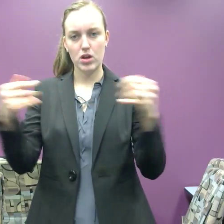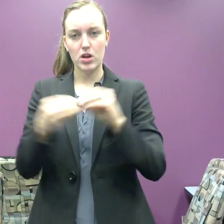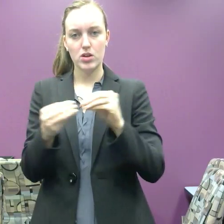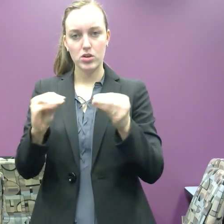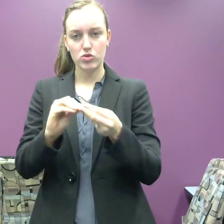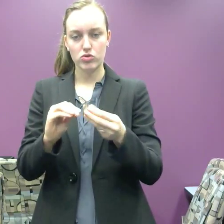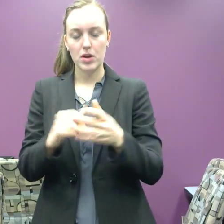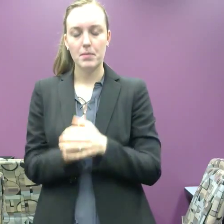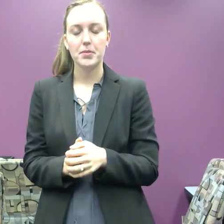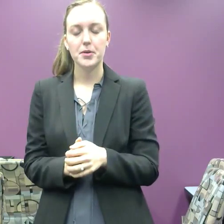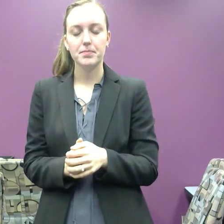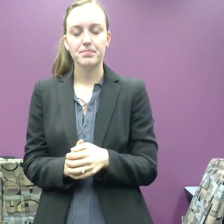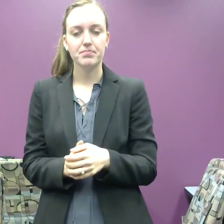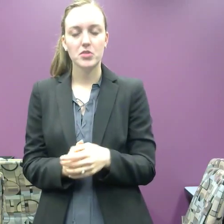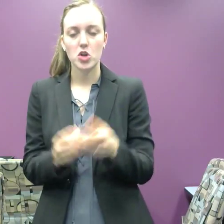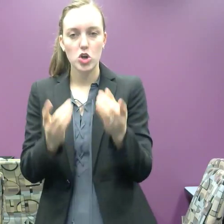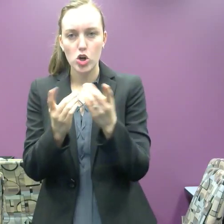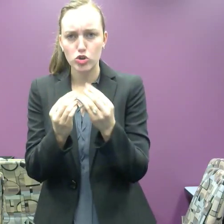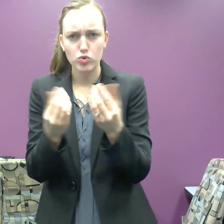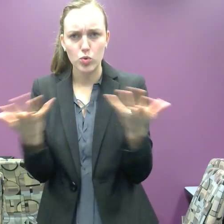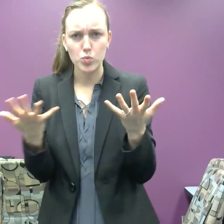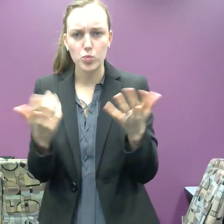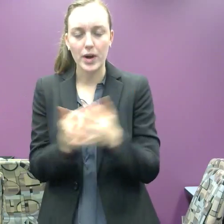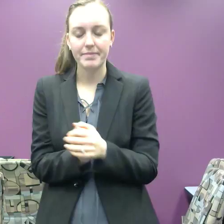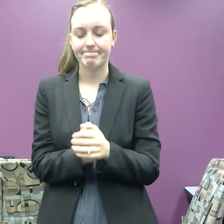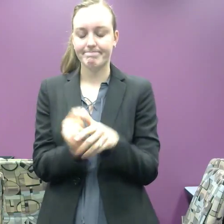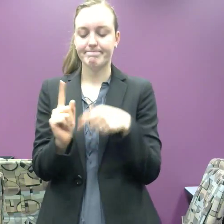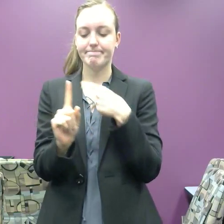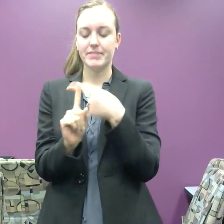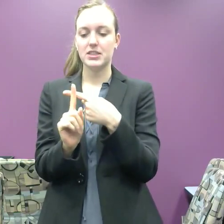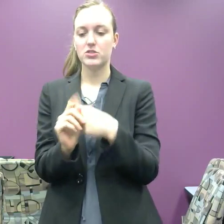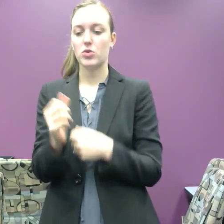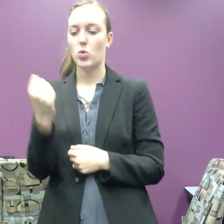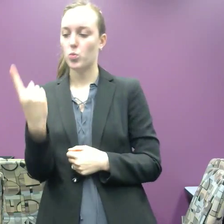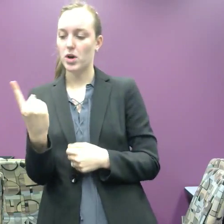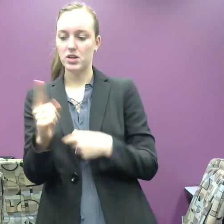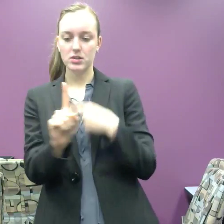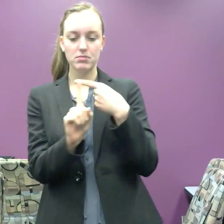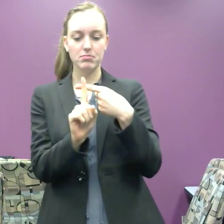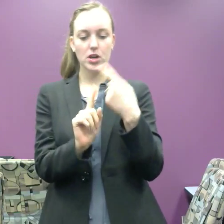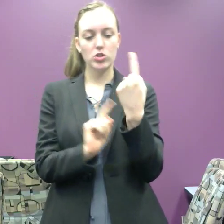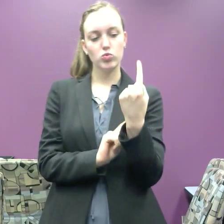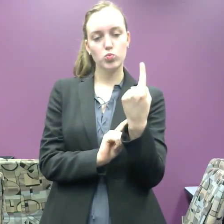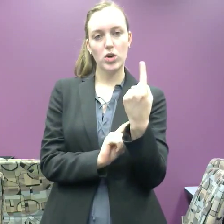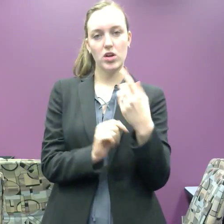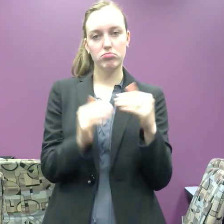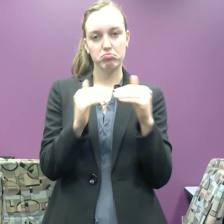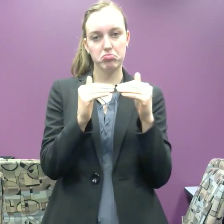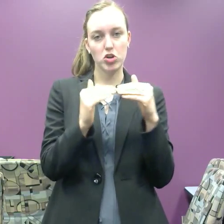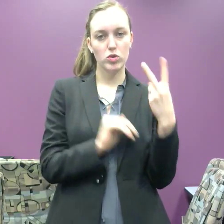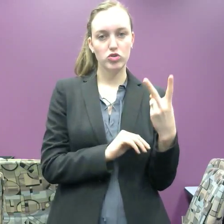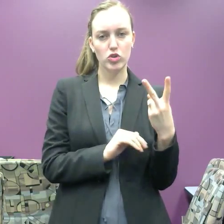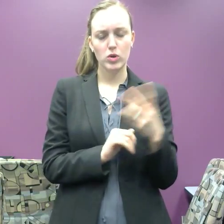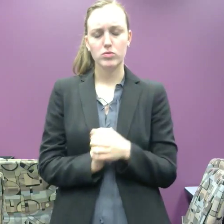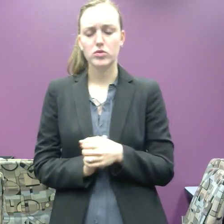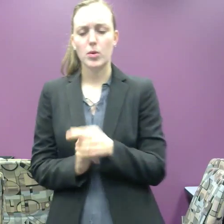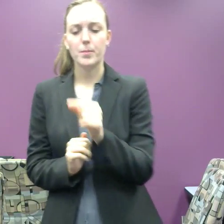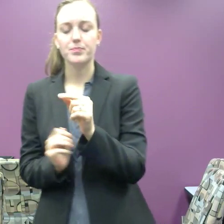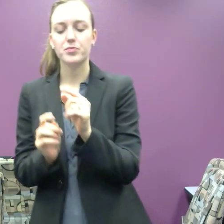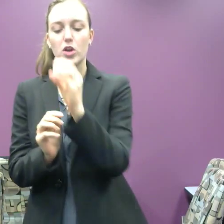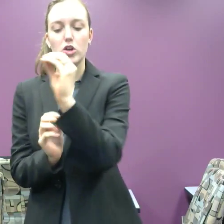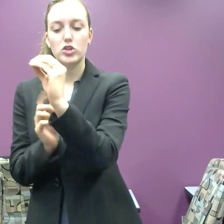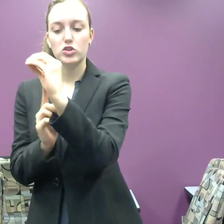what I would do is think of addition, and I get 2 by adding 1 and 1. So I take this unit, I